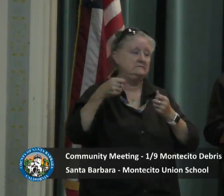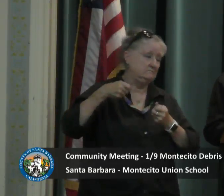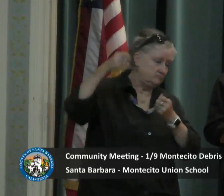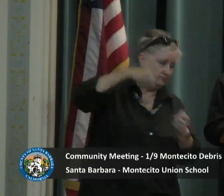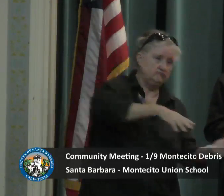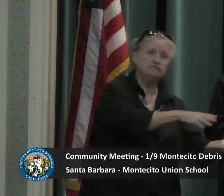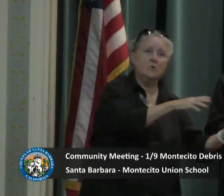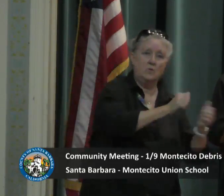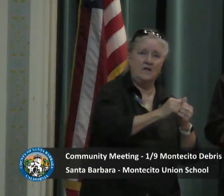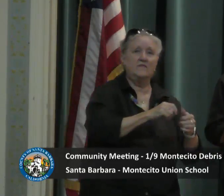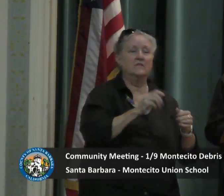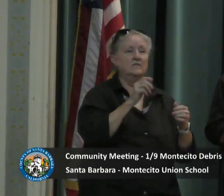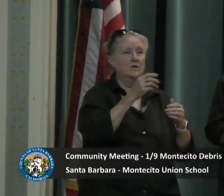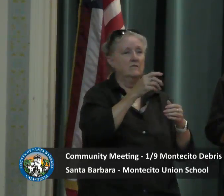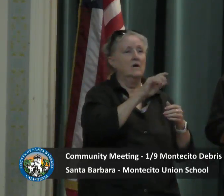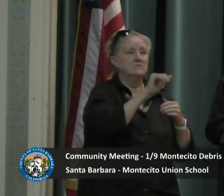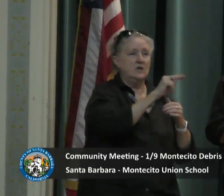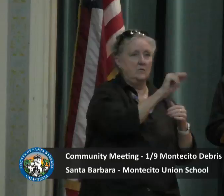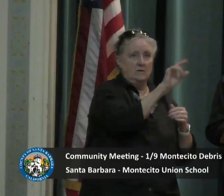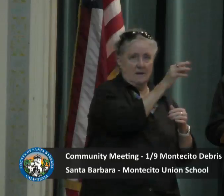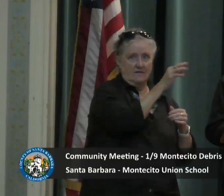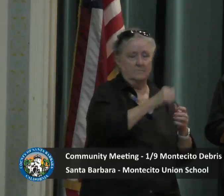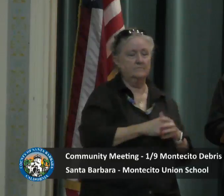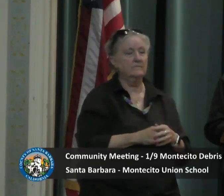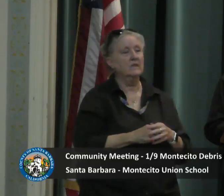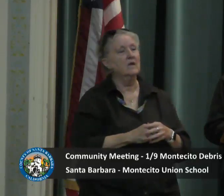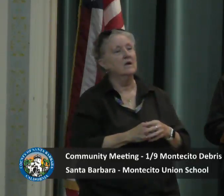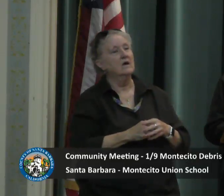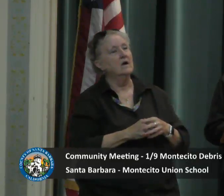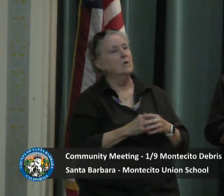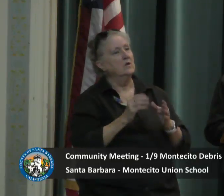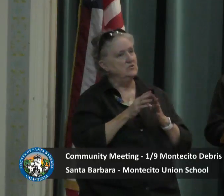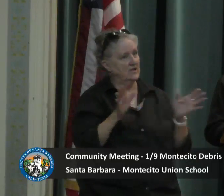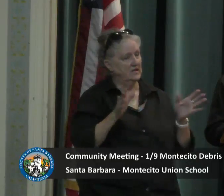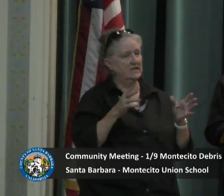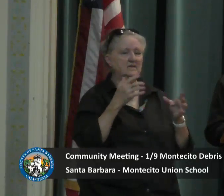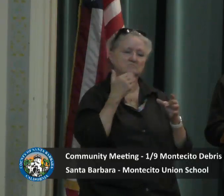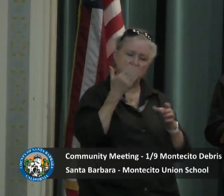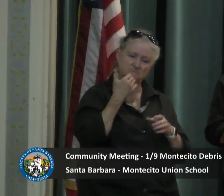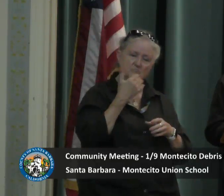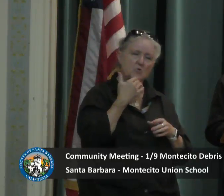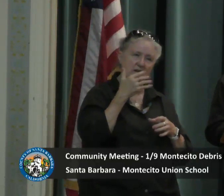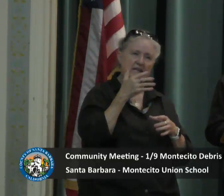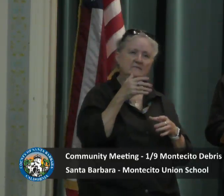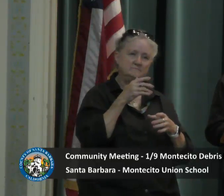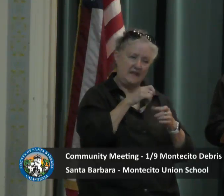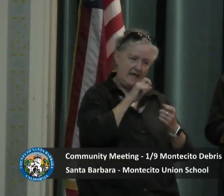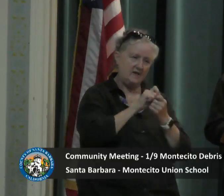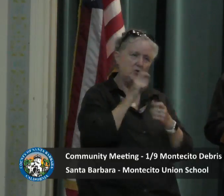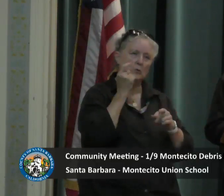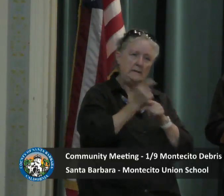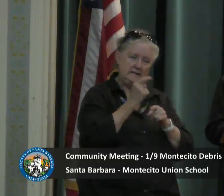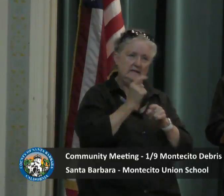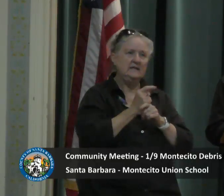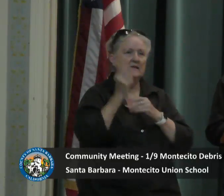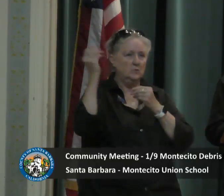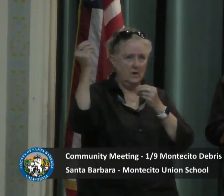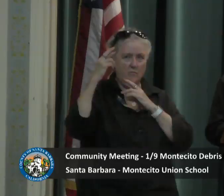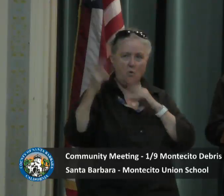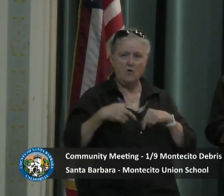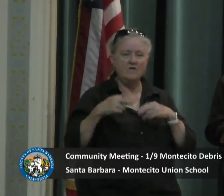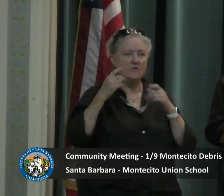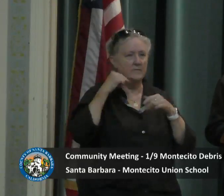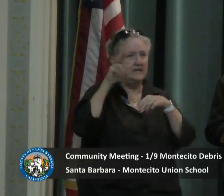We generally receive a fairly accurate forecast from the National Weather Service at the 72-hour mark. If we